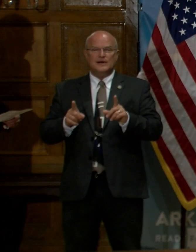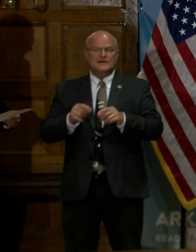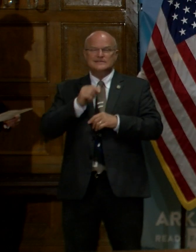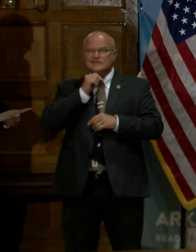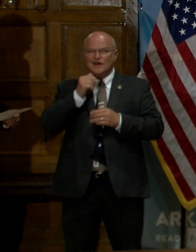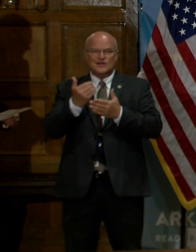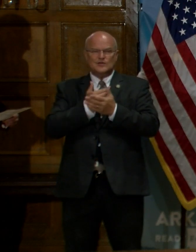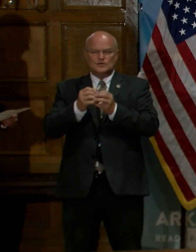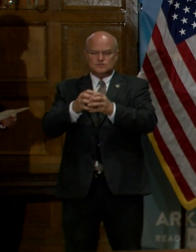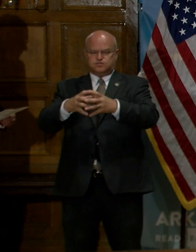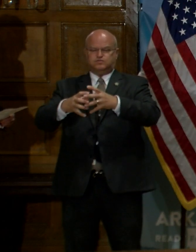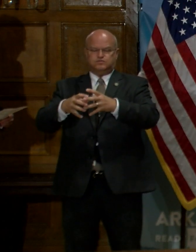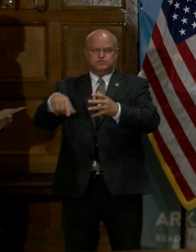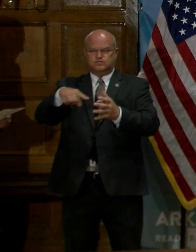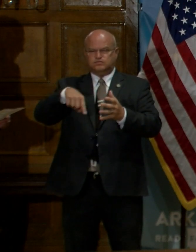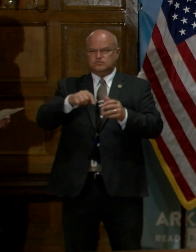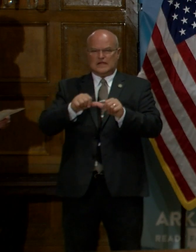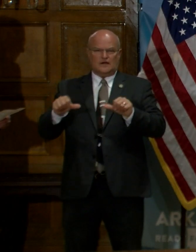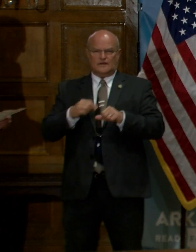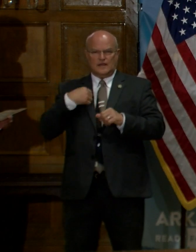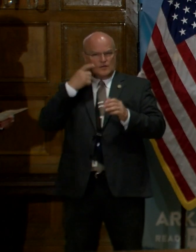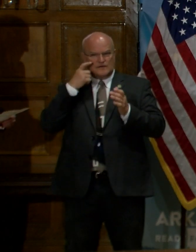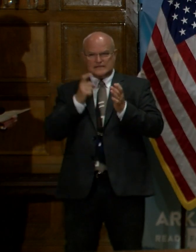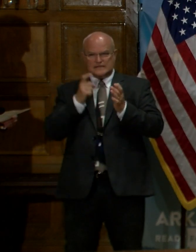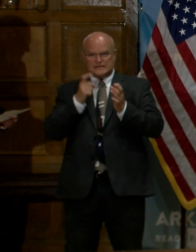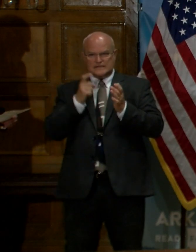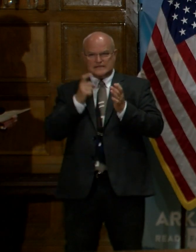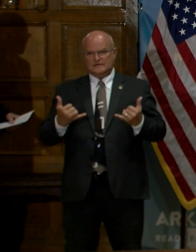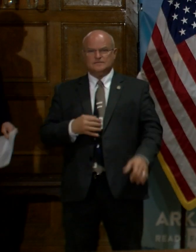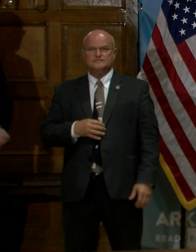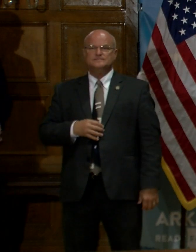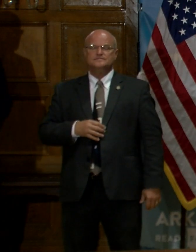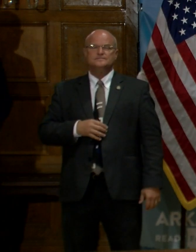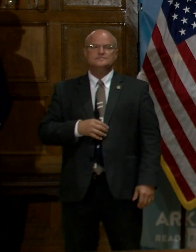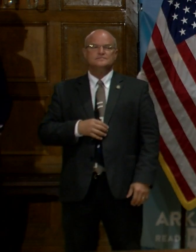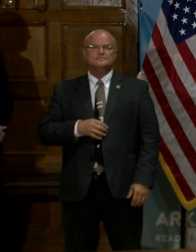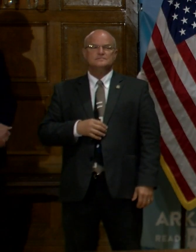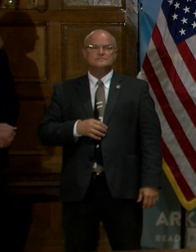there's not a new cluster that we've identified at this point.